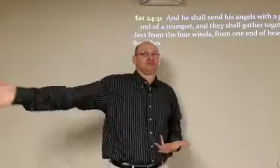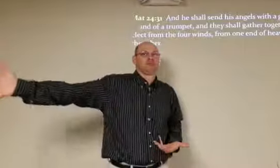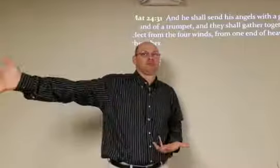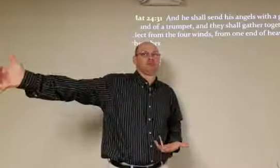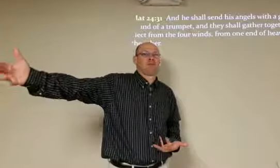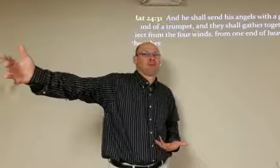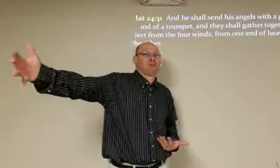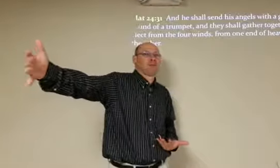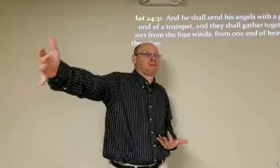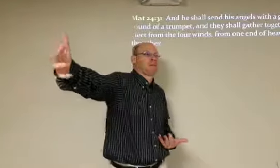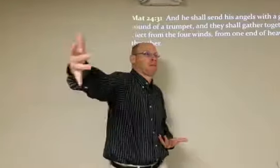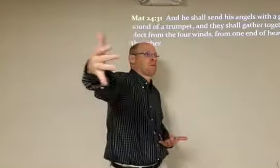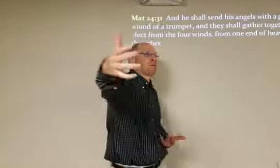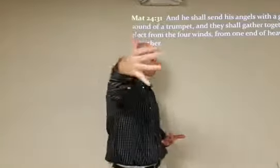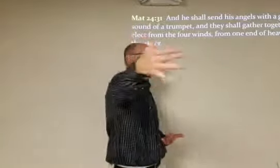everywhere. We're going to gather them together.